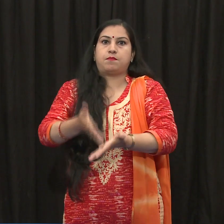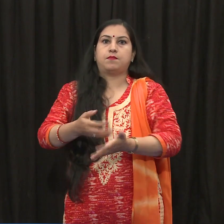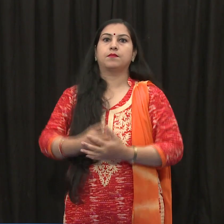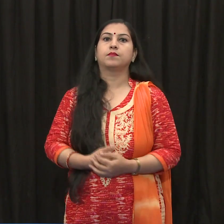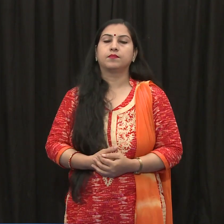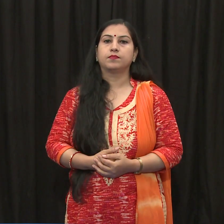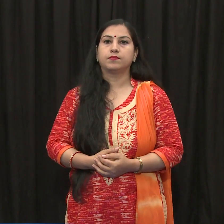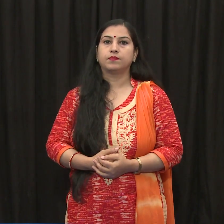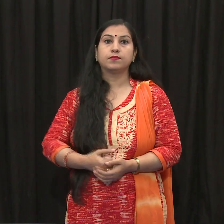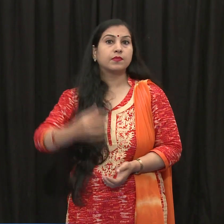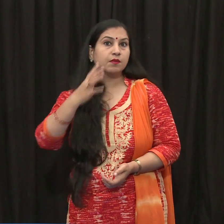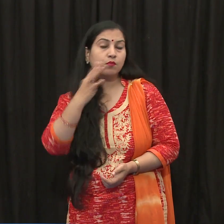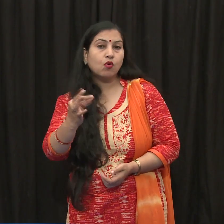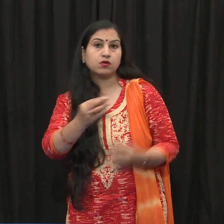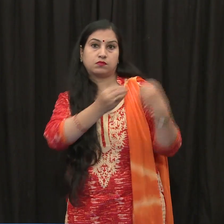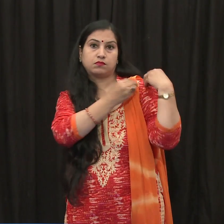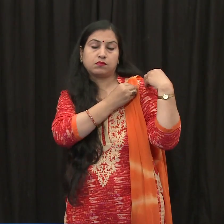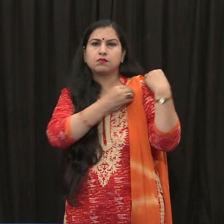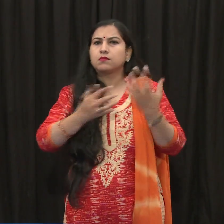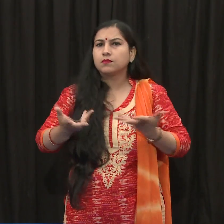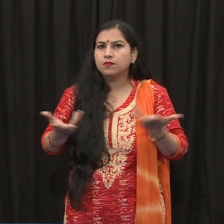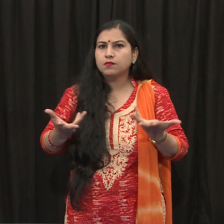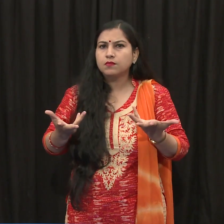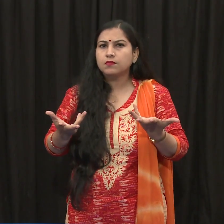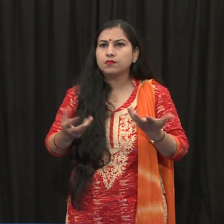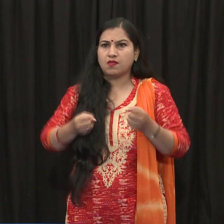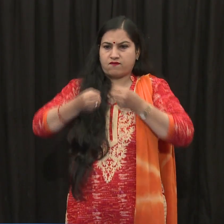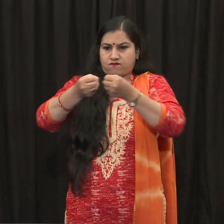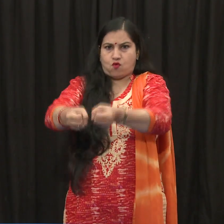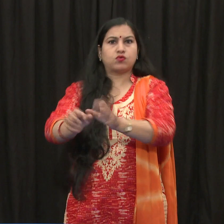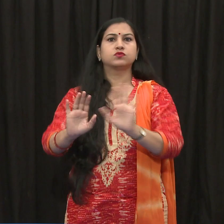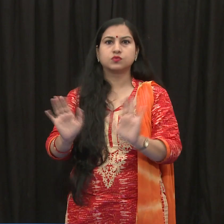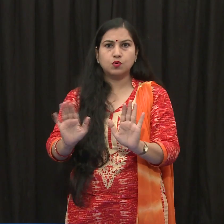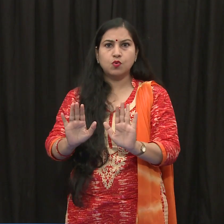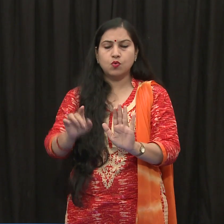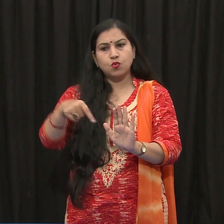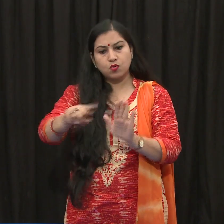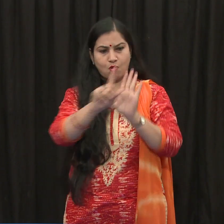The fundamental duties are not enforceable by law.